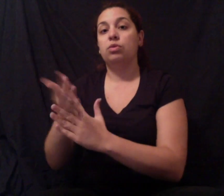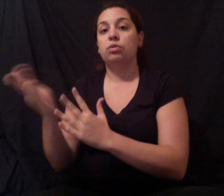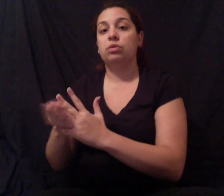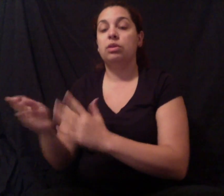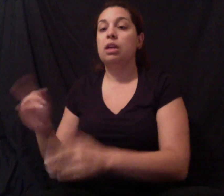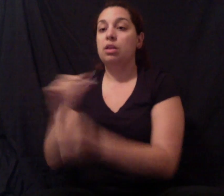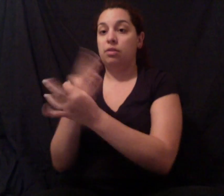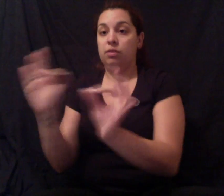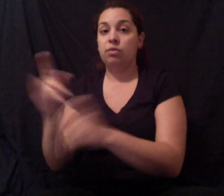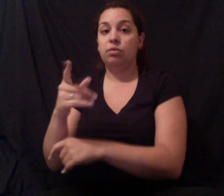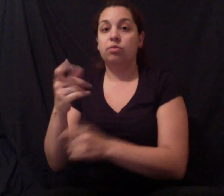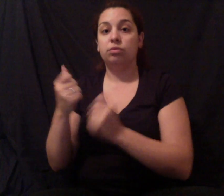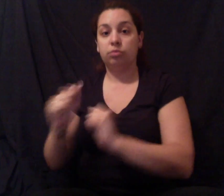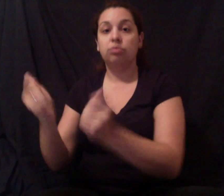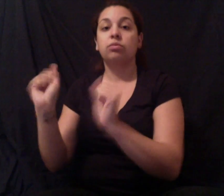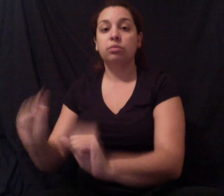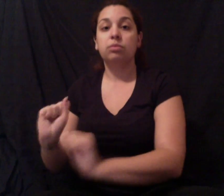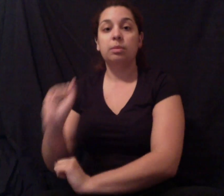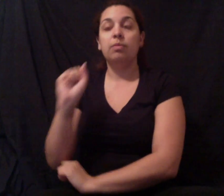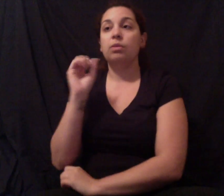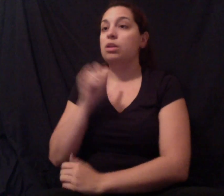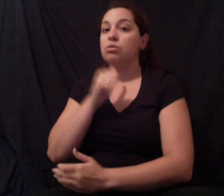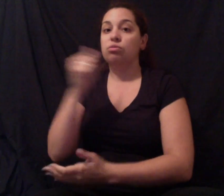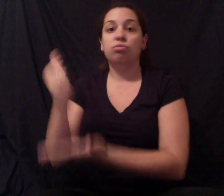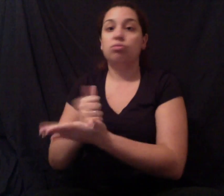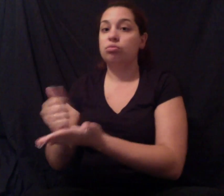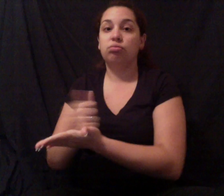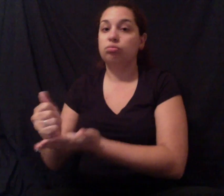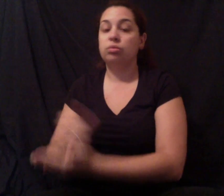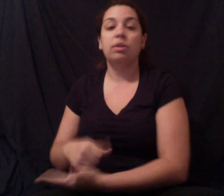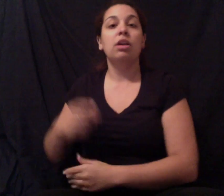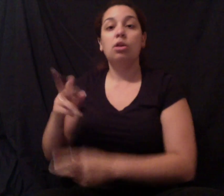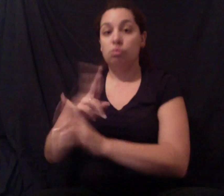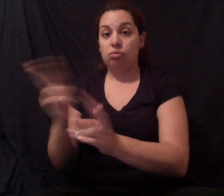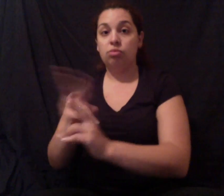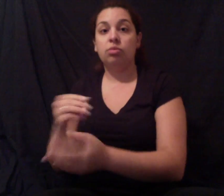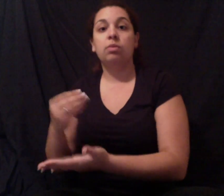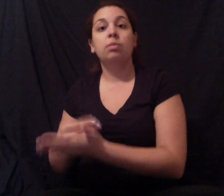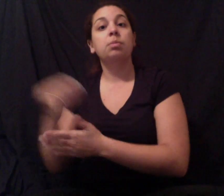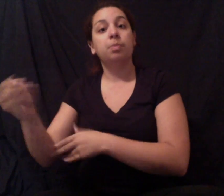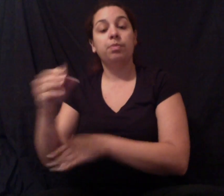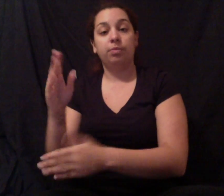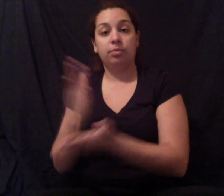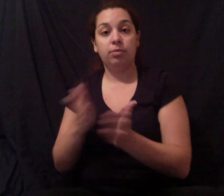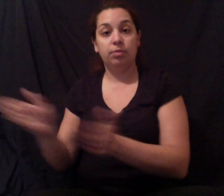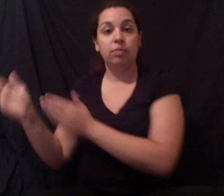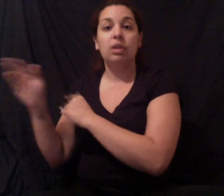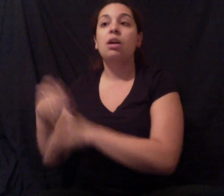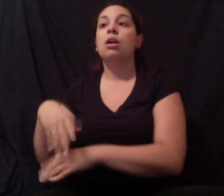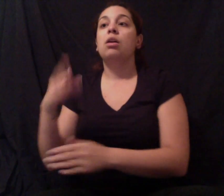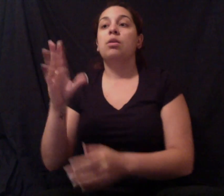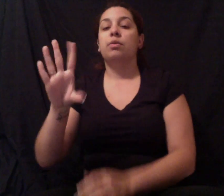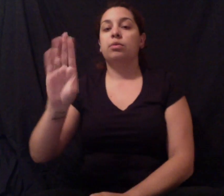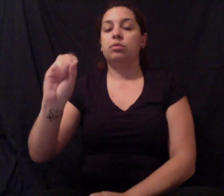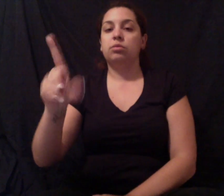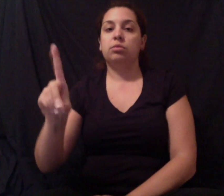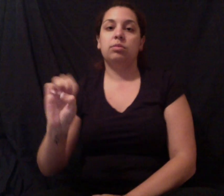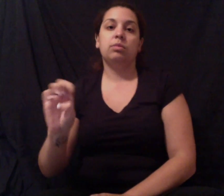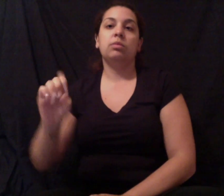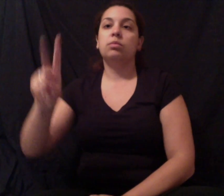portfolio. Start with a free trial at squarespace.com with no credit card required. When you're ready to purchase a plan, use the offer code